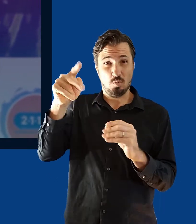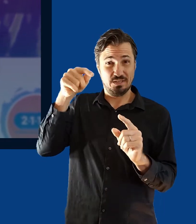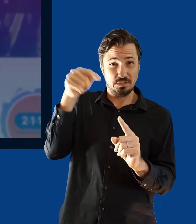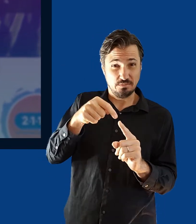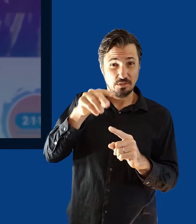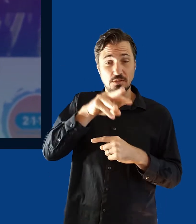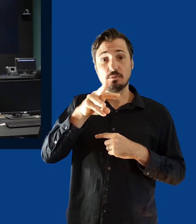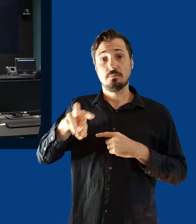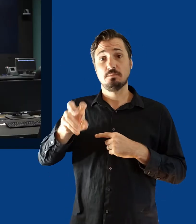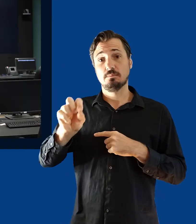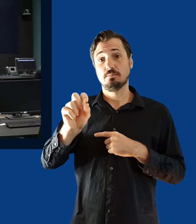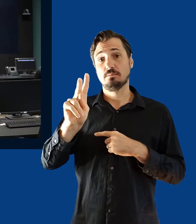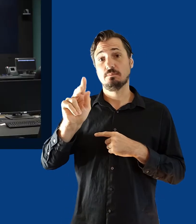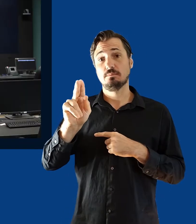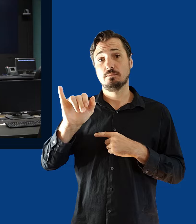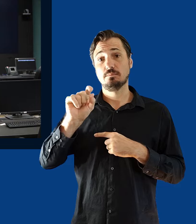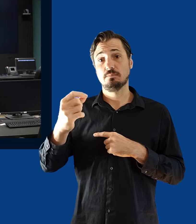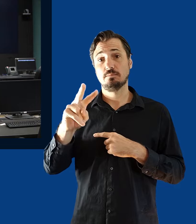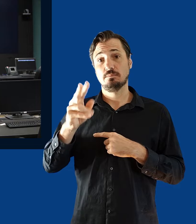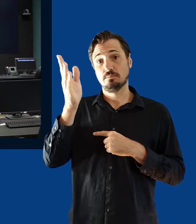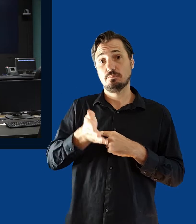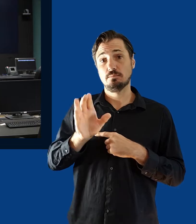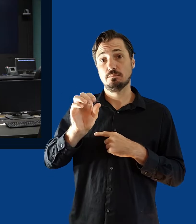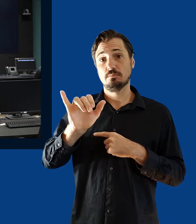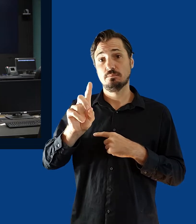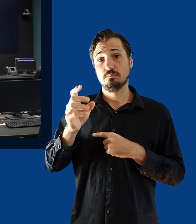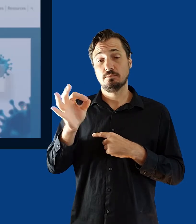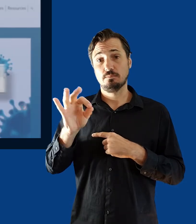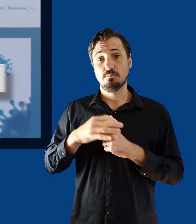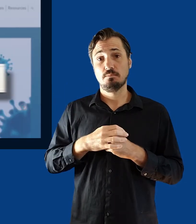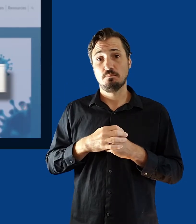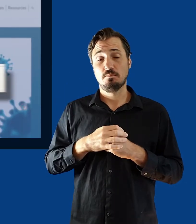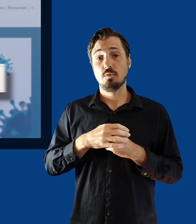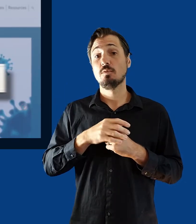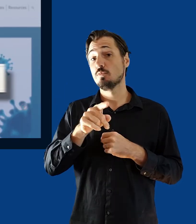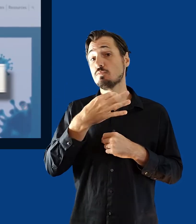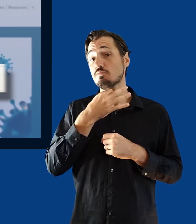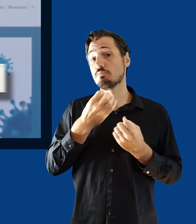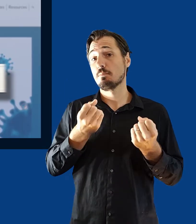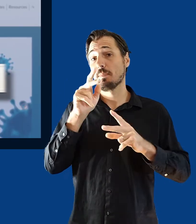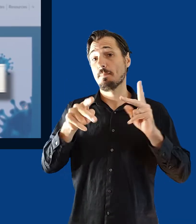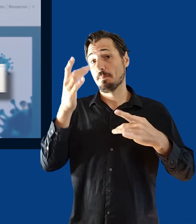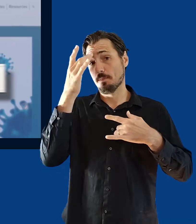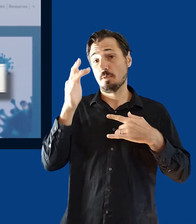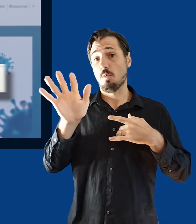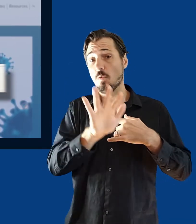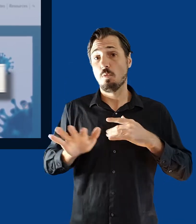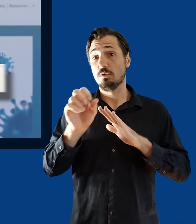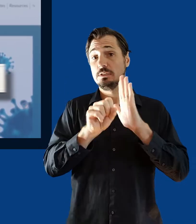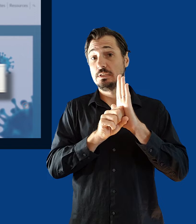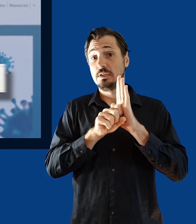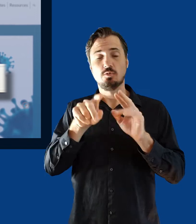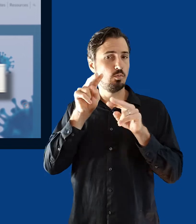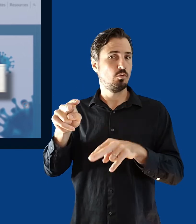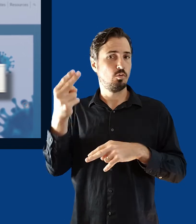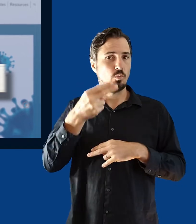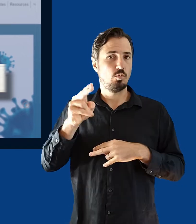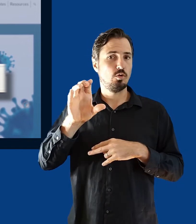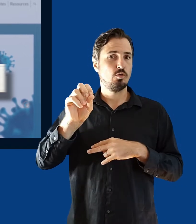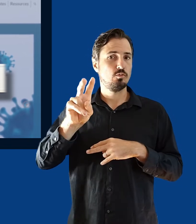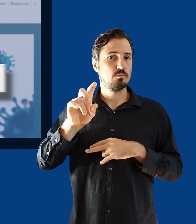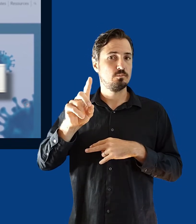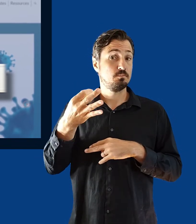www.kauai.gov/COVID-19. To view the total number of positive cases across the state, please visit hawaiicovid19.com. The daily count